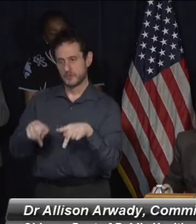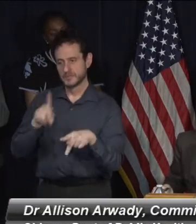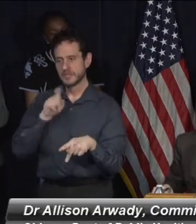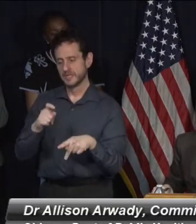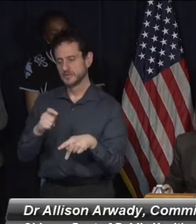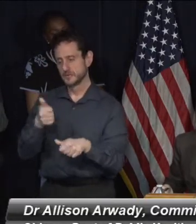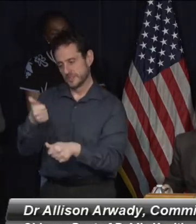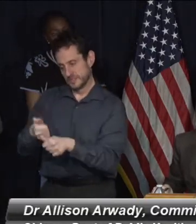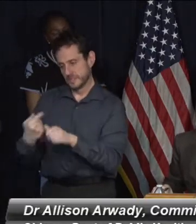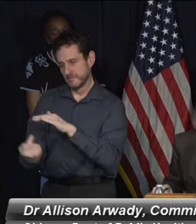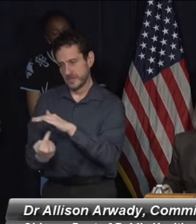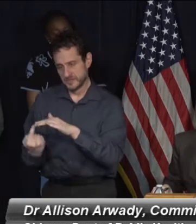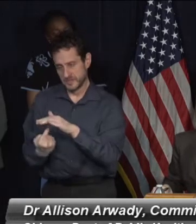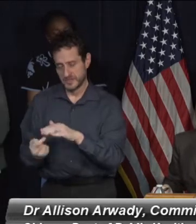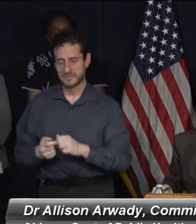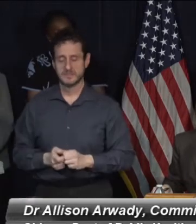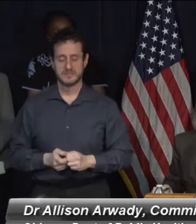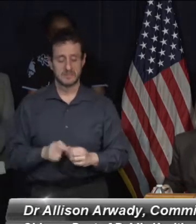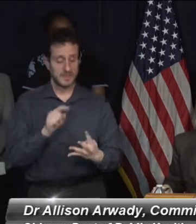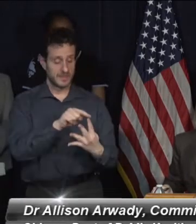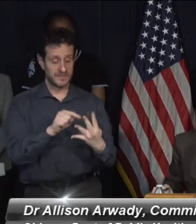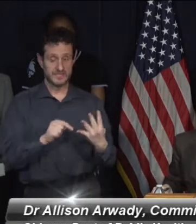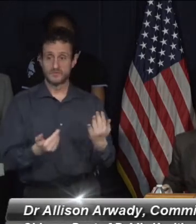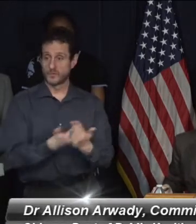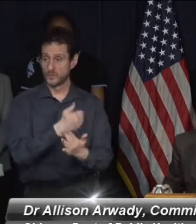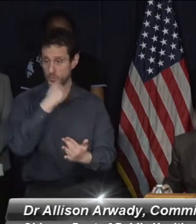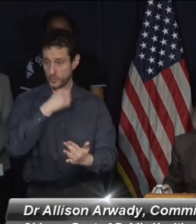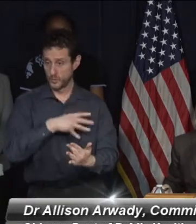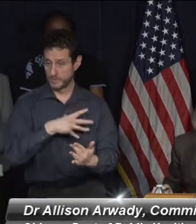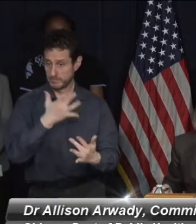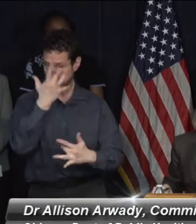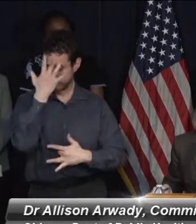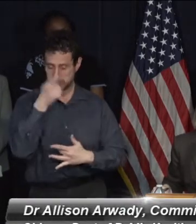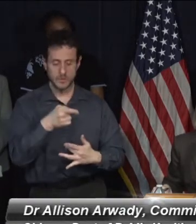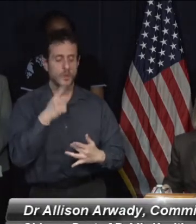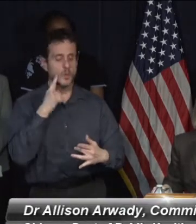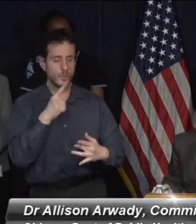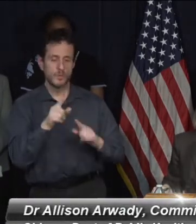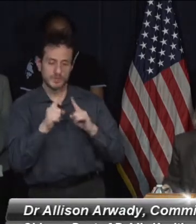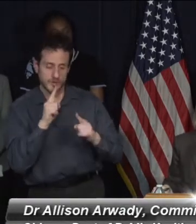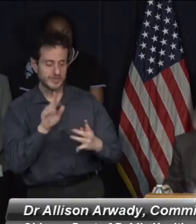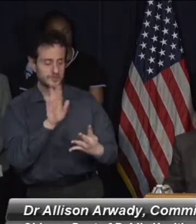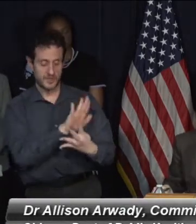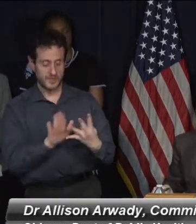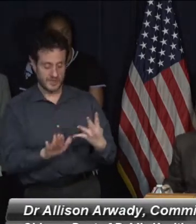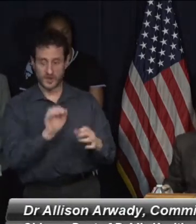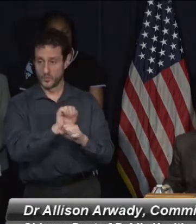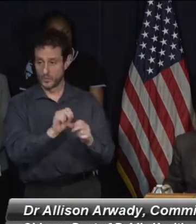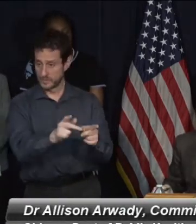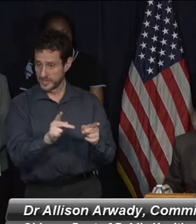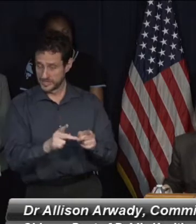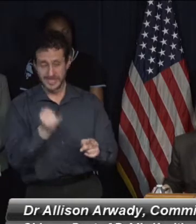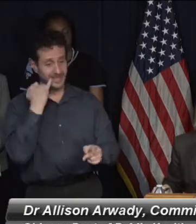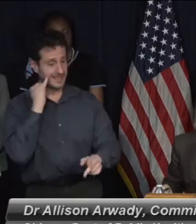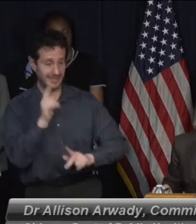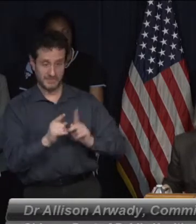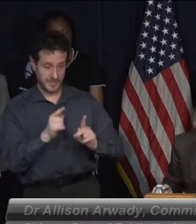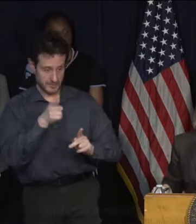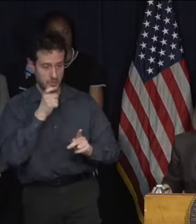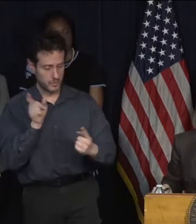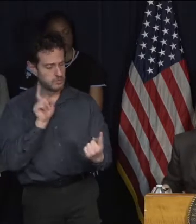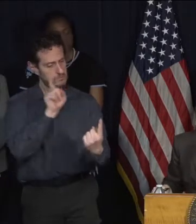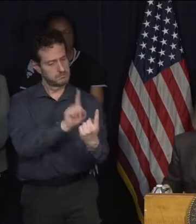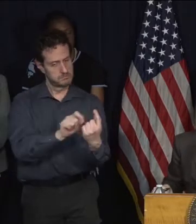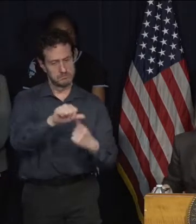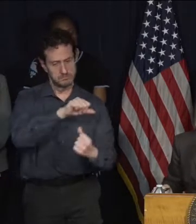the new cases that we've identified, we will be working with their places of work to make sure if there are people who were in close contact